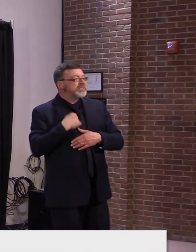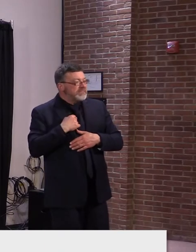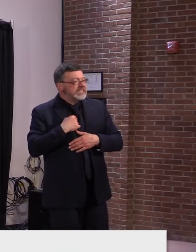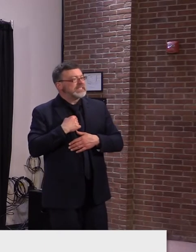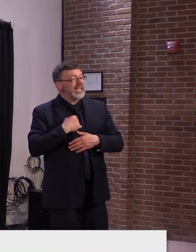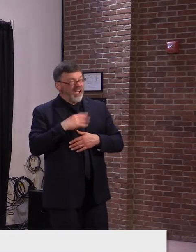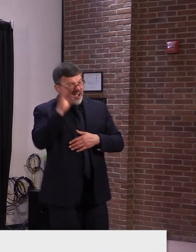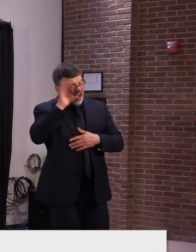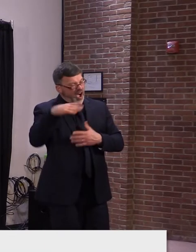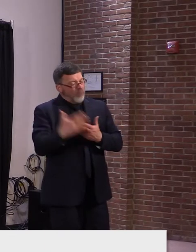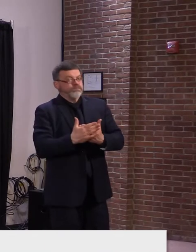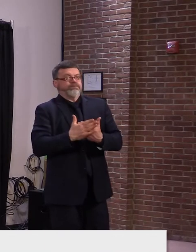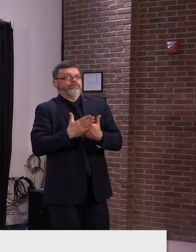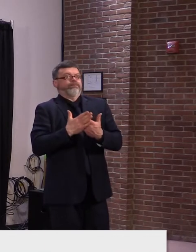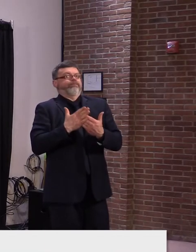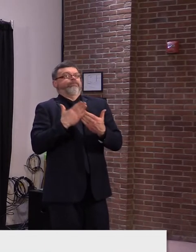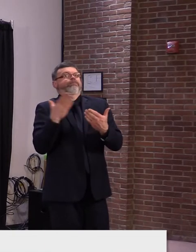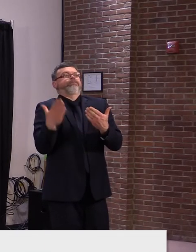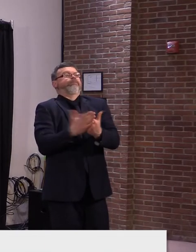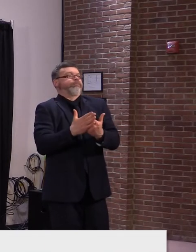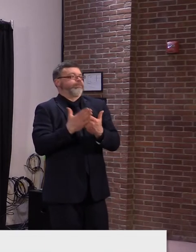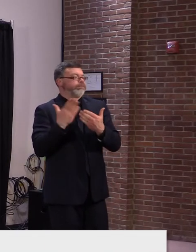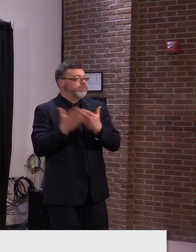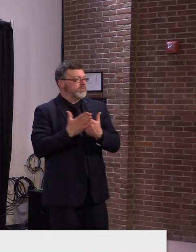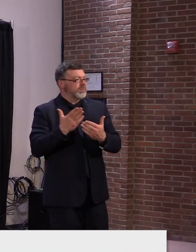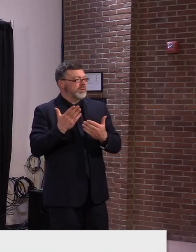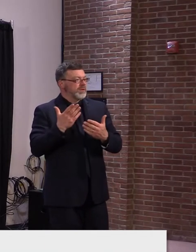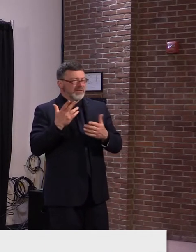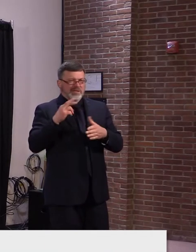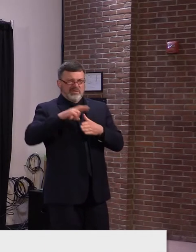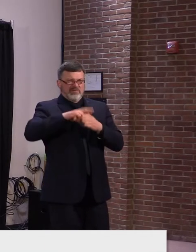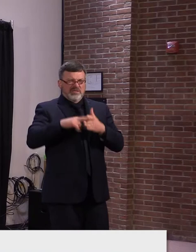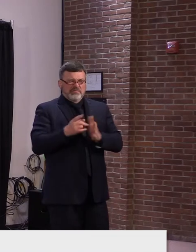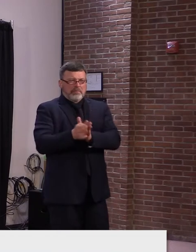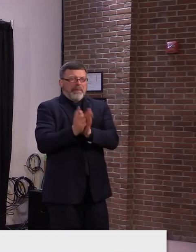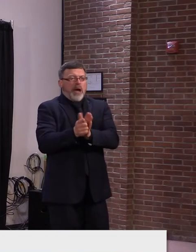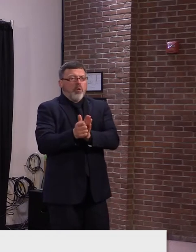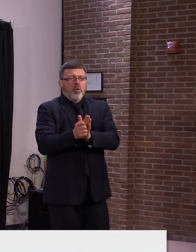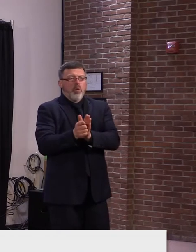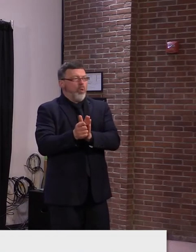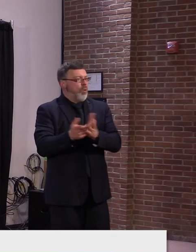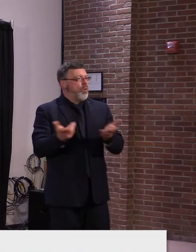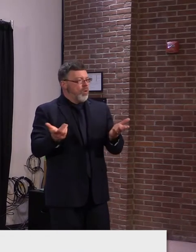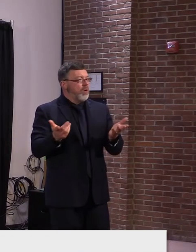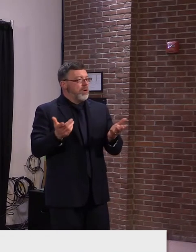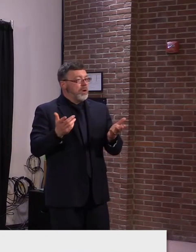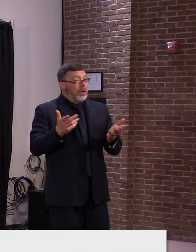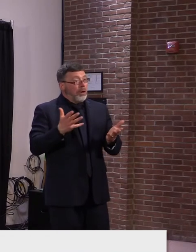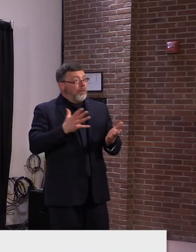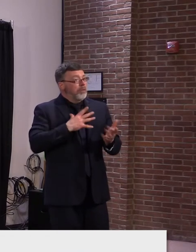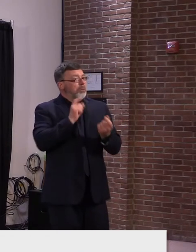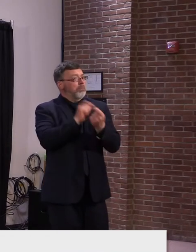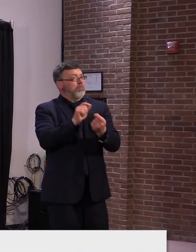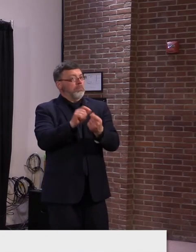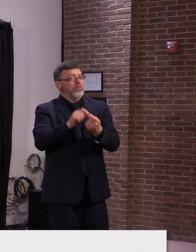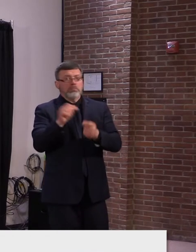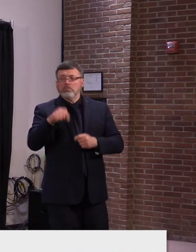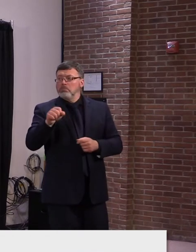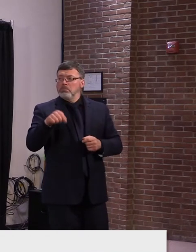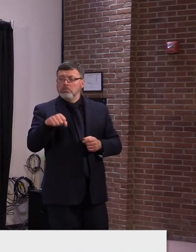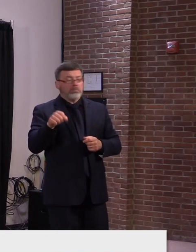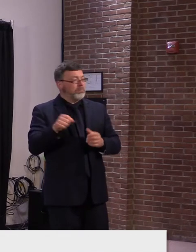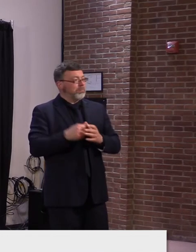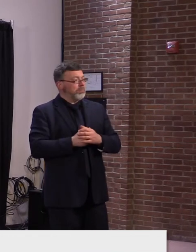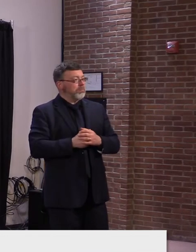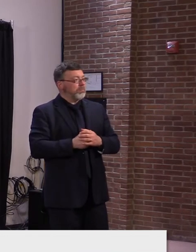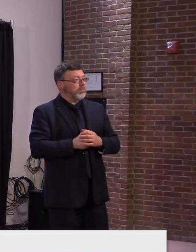give you those instantaneous results that are very accurate. So I have too, Governor,